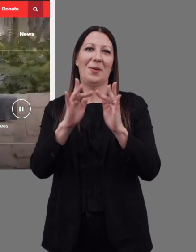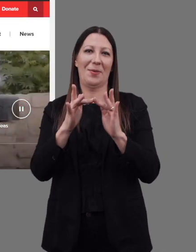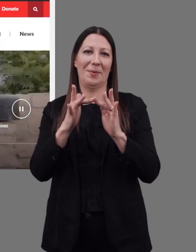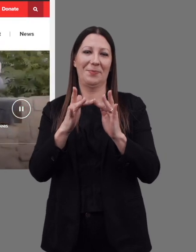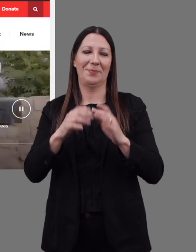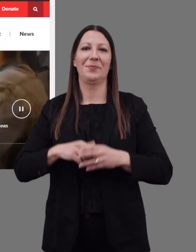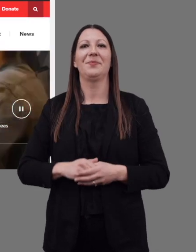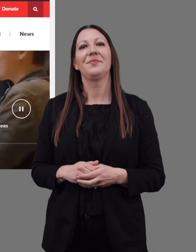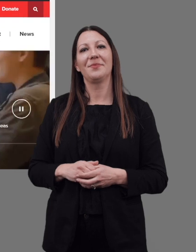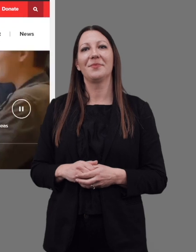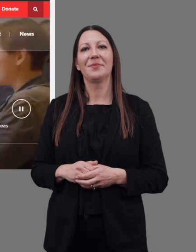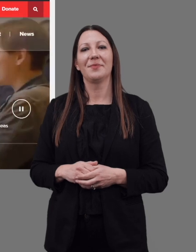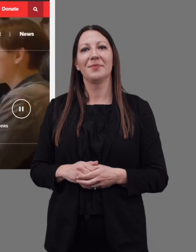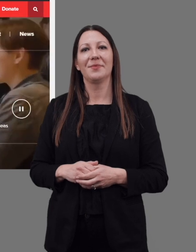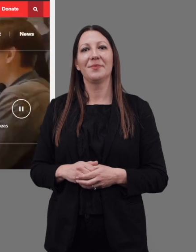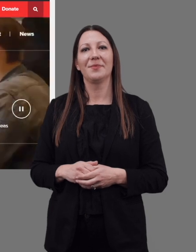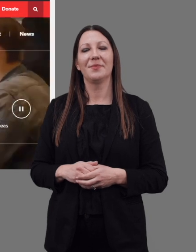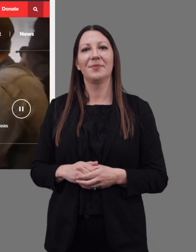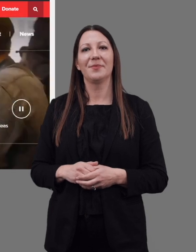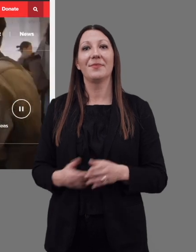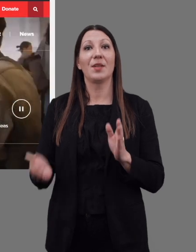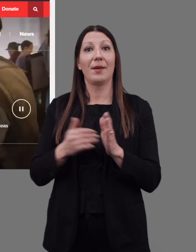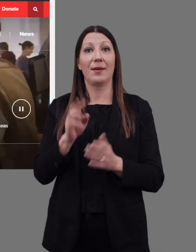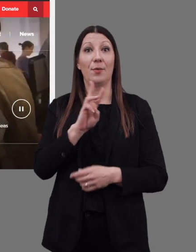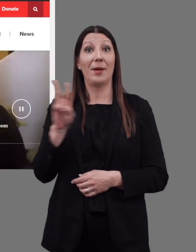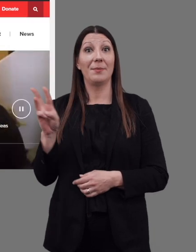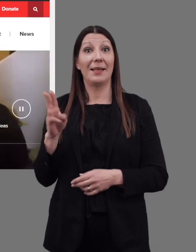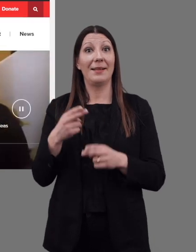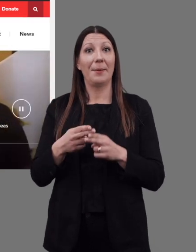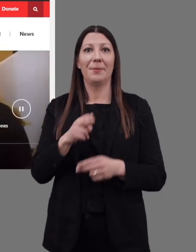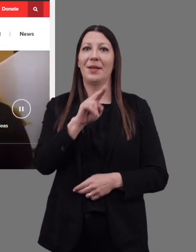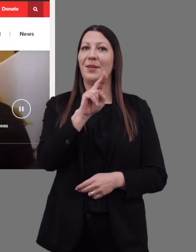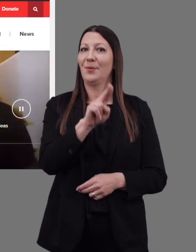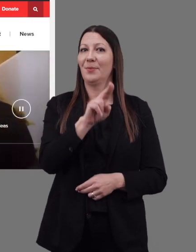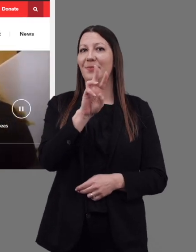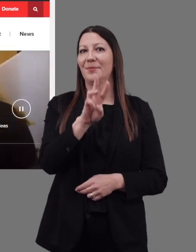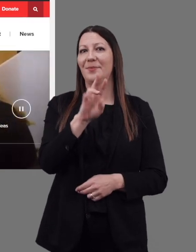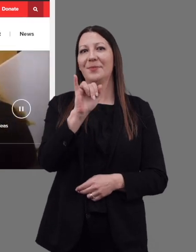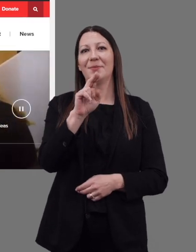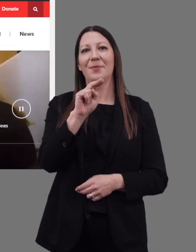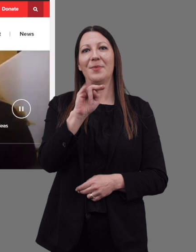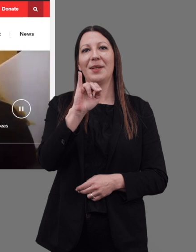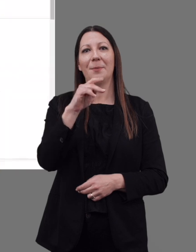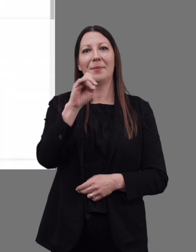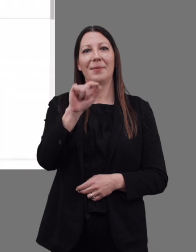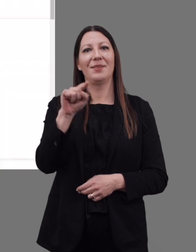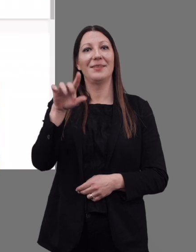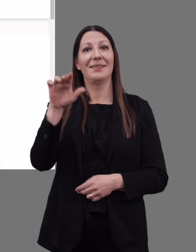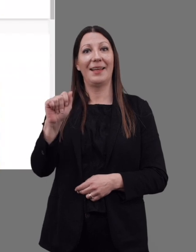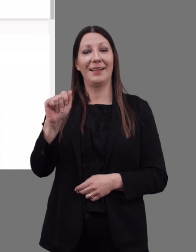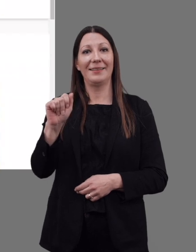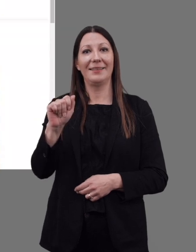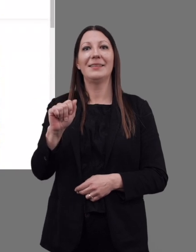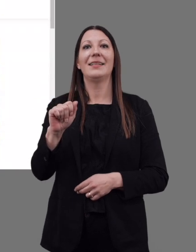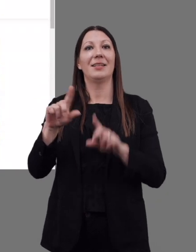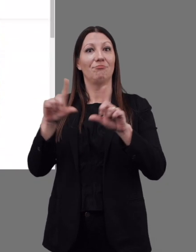application. So as I mentioned, uwinnipeg.ca, you will click the apply button on the red